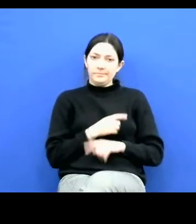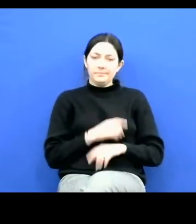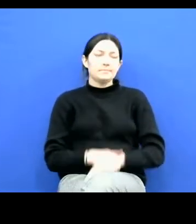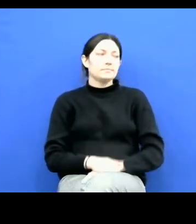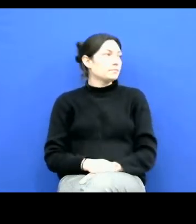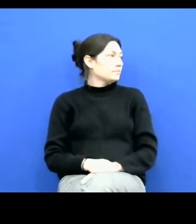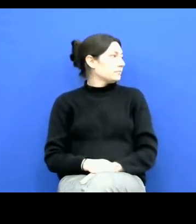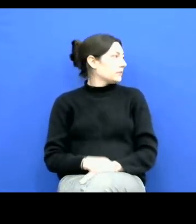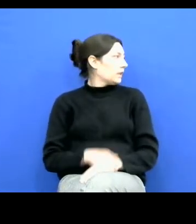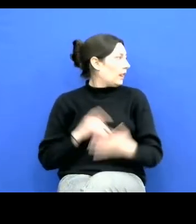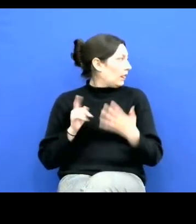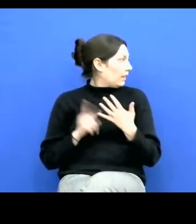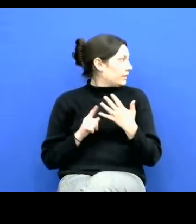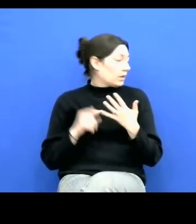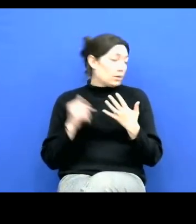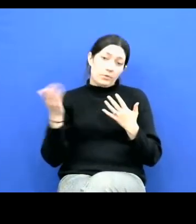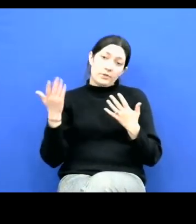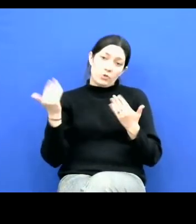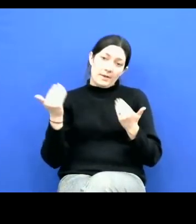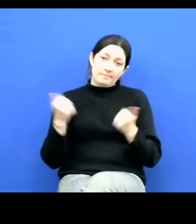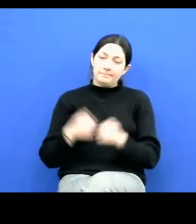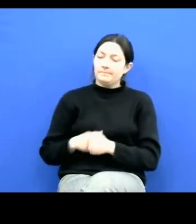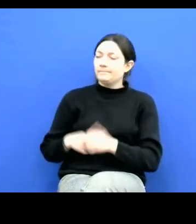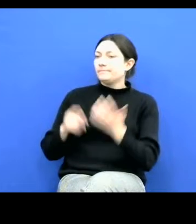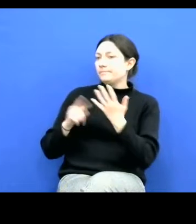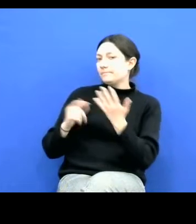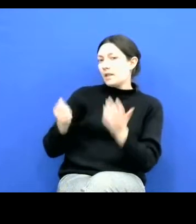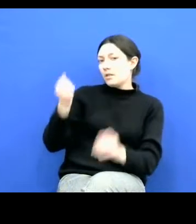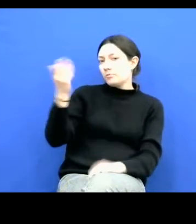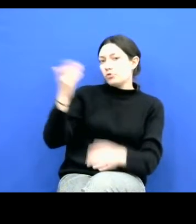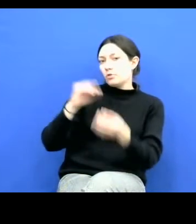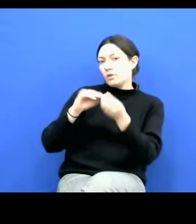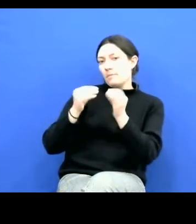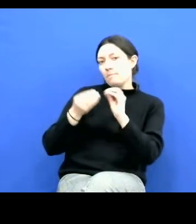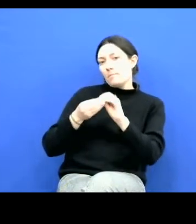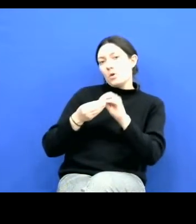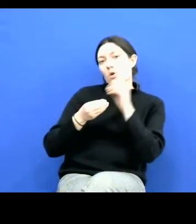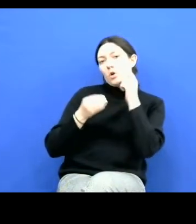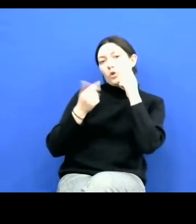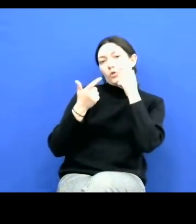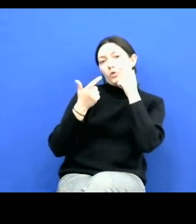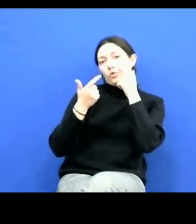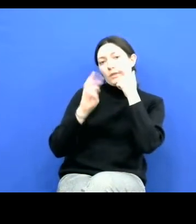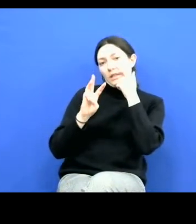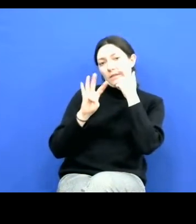Go ahead, Lisa. Supervisor Schultz and fellow board members, I have resolution number